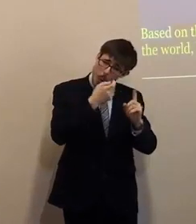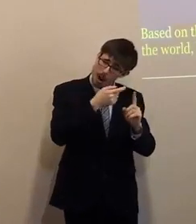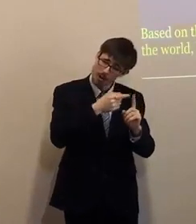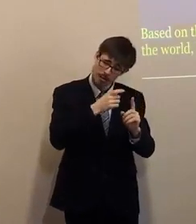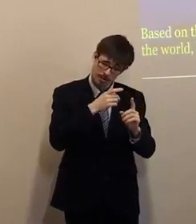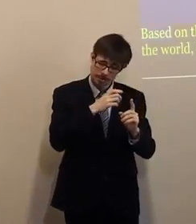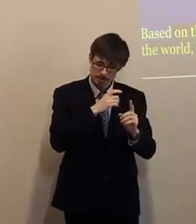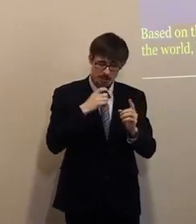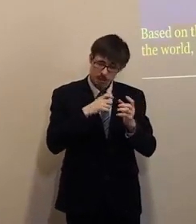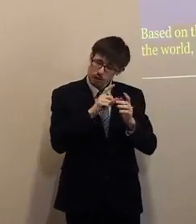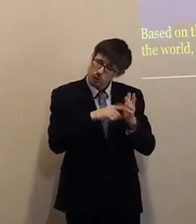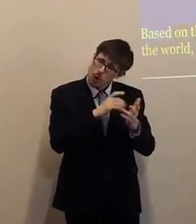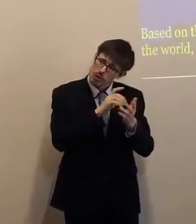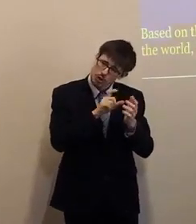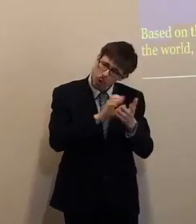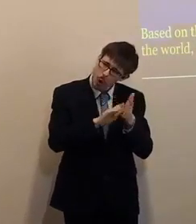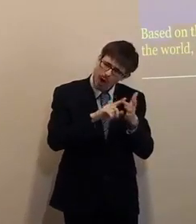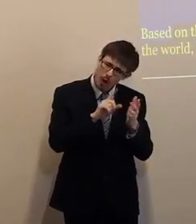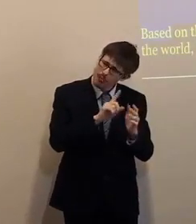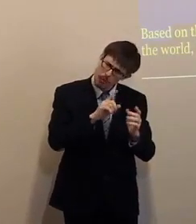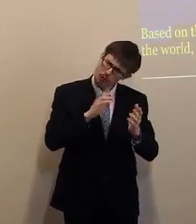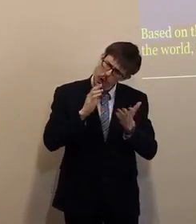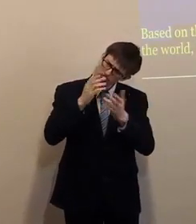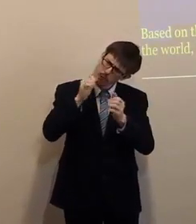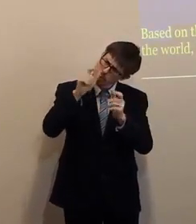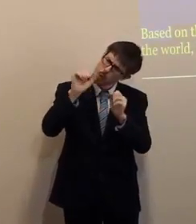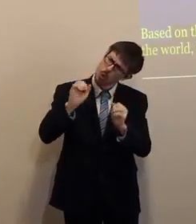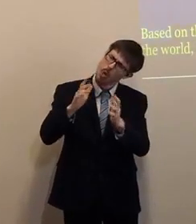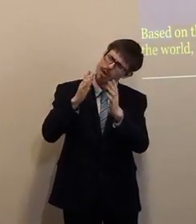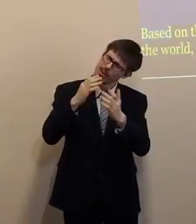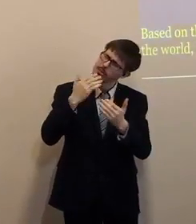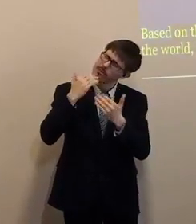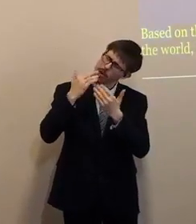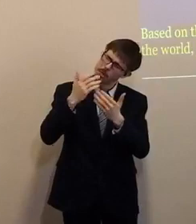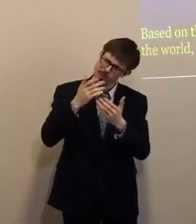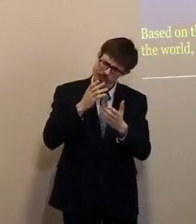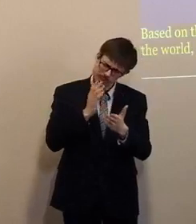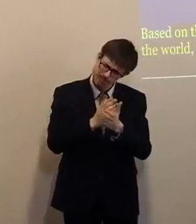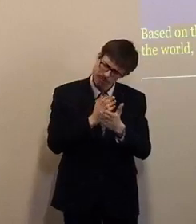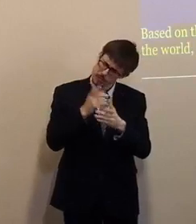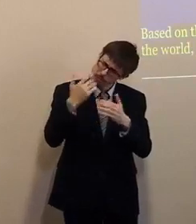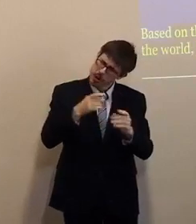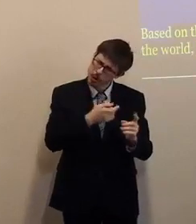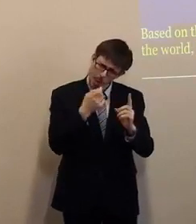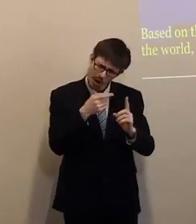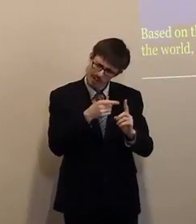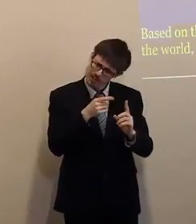in the life of our brother John Choi, how thou hast called him for thy glory.